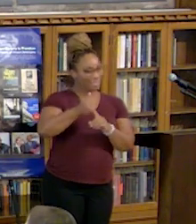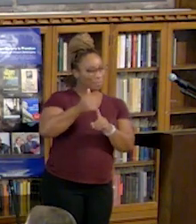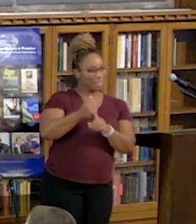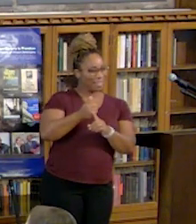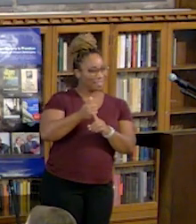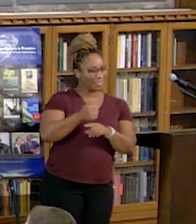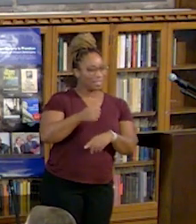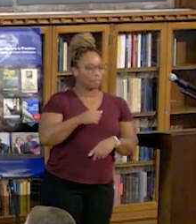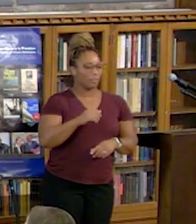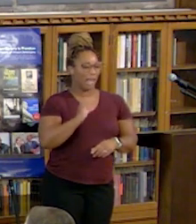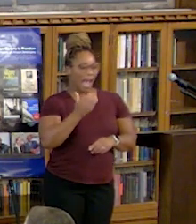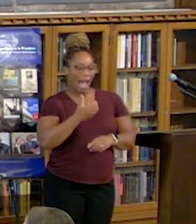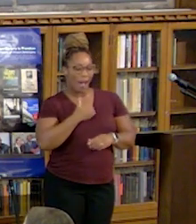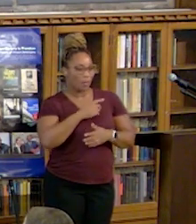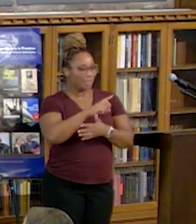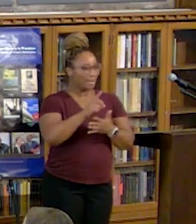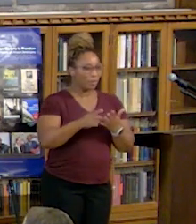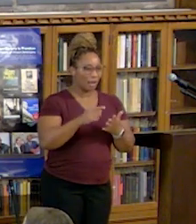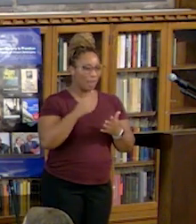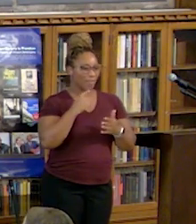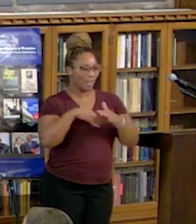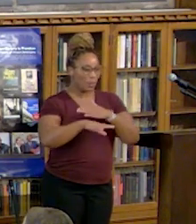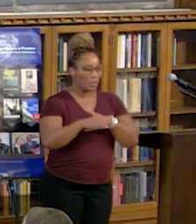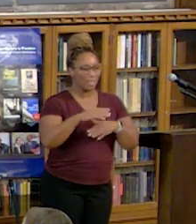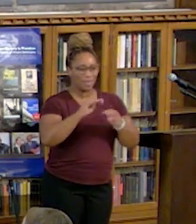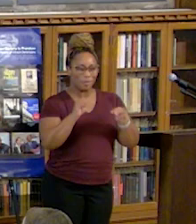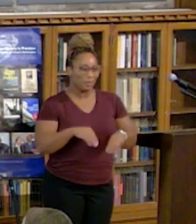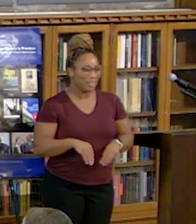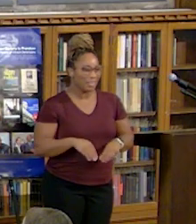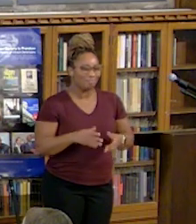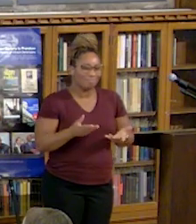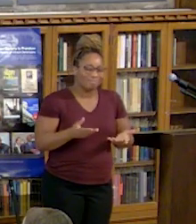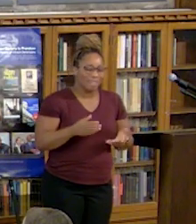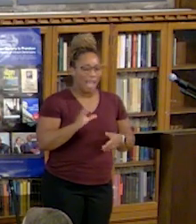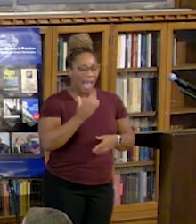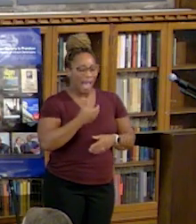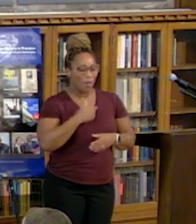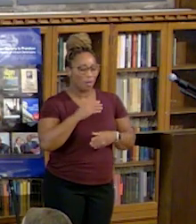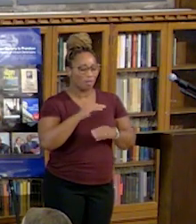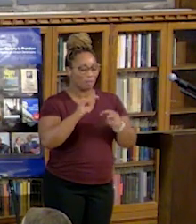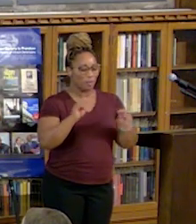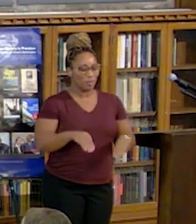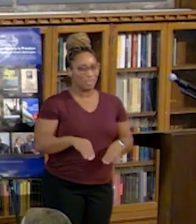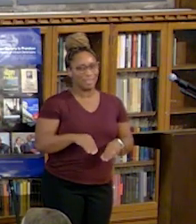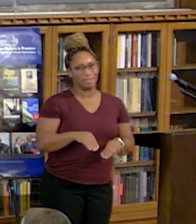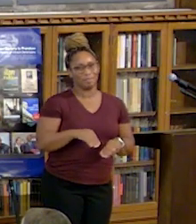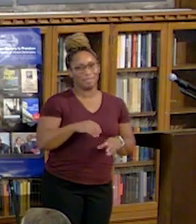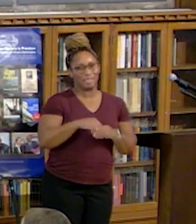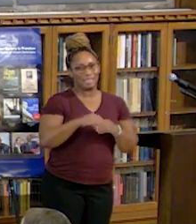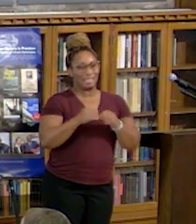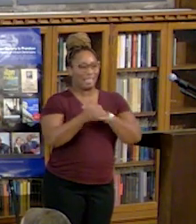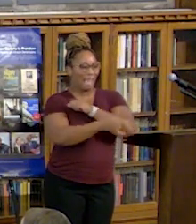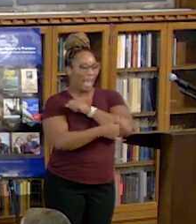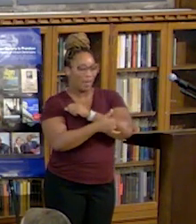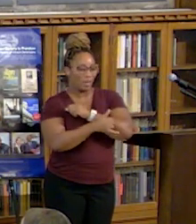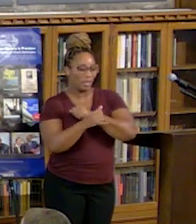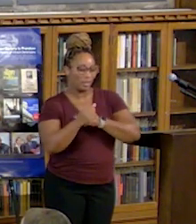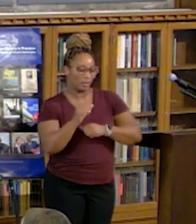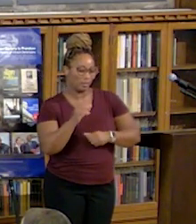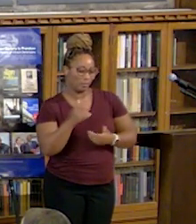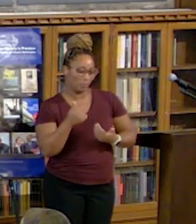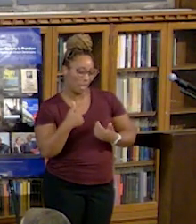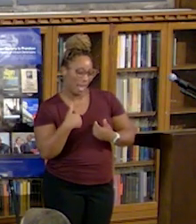themselves our demographics that are walking into our museums our museums that are sitting in counties where we